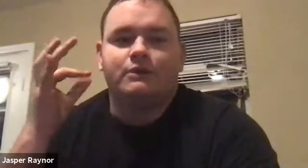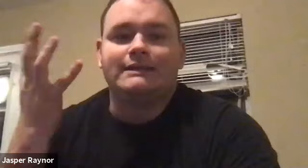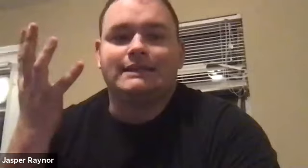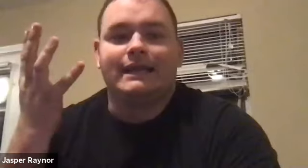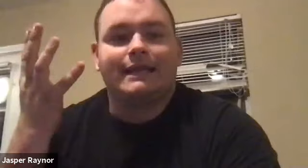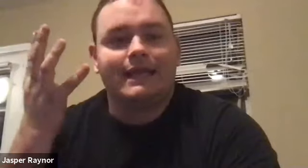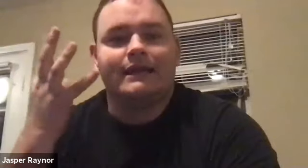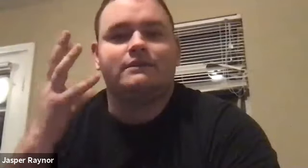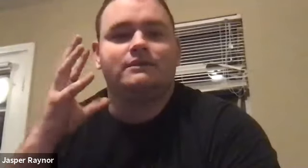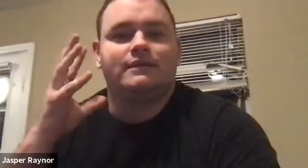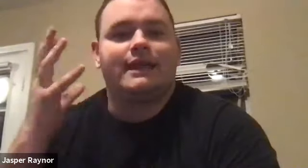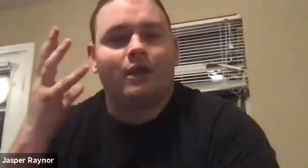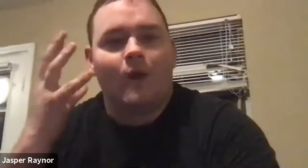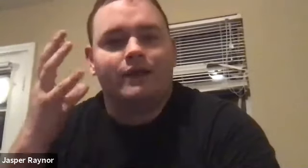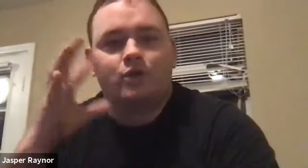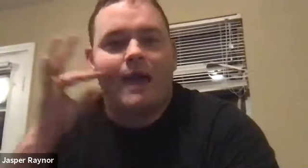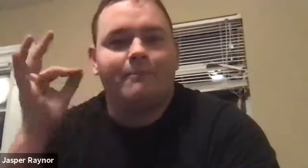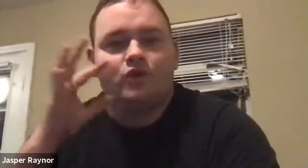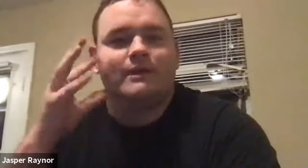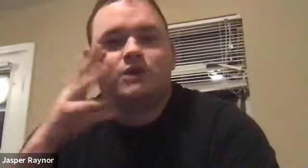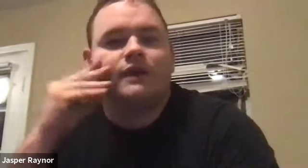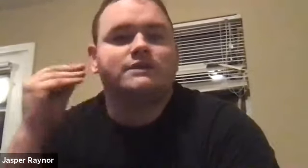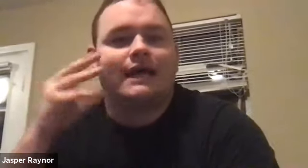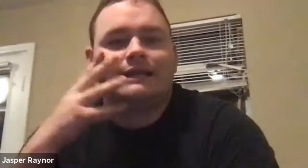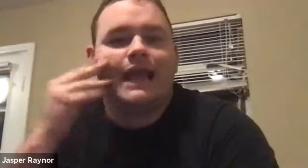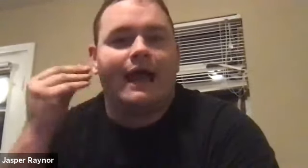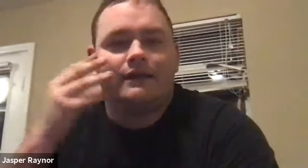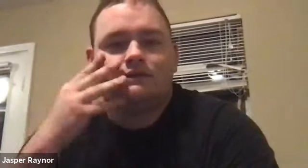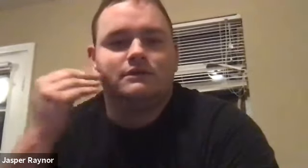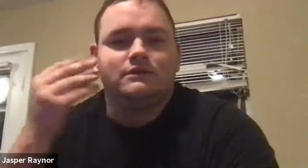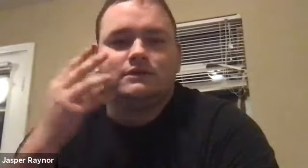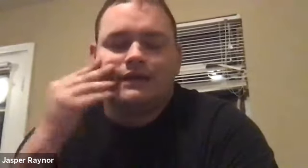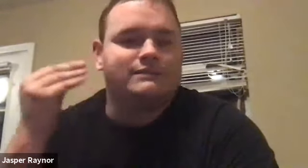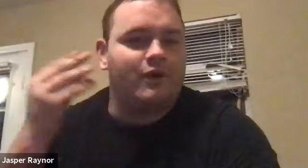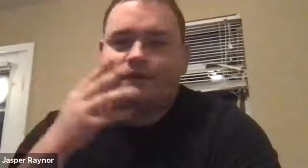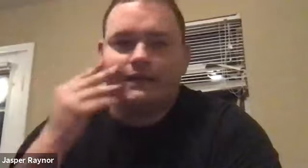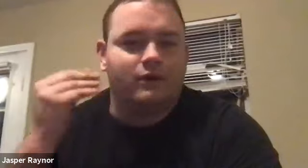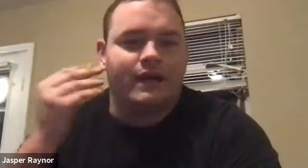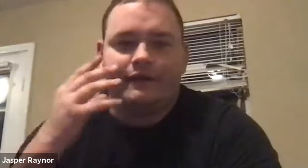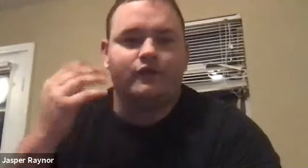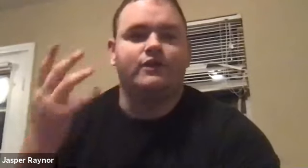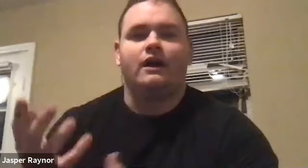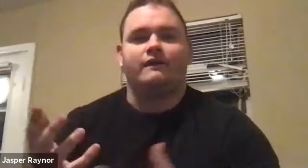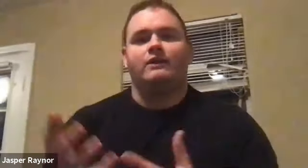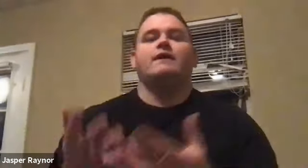may see a kid that can't quite do that movement, so they'll sign cat. That's perfectly okay. They're young. They don't have